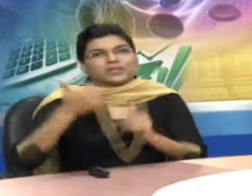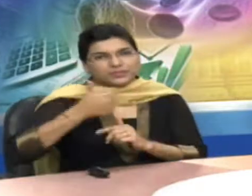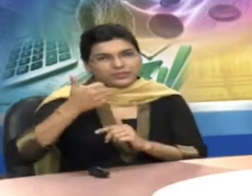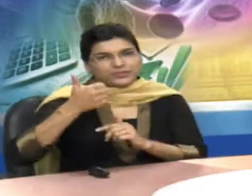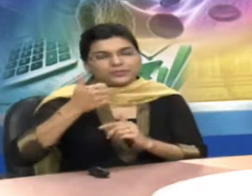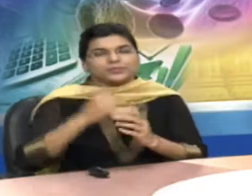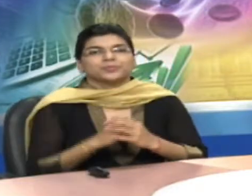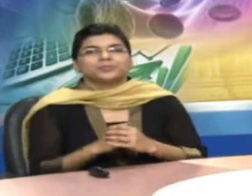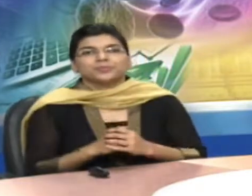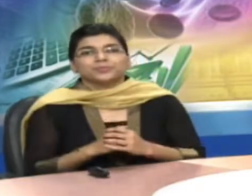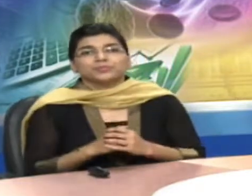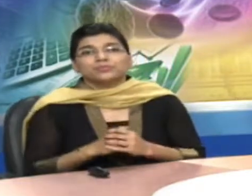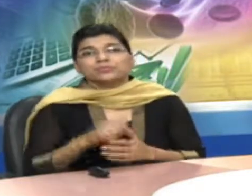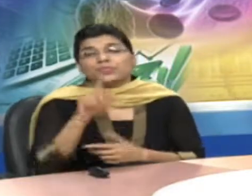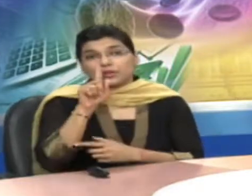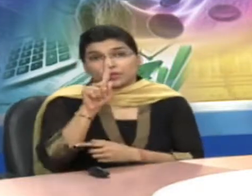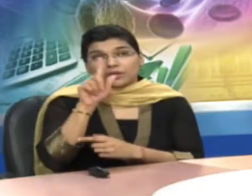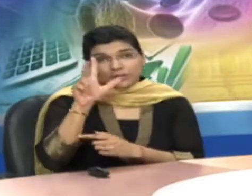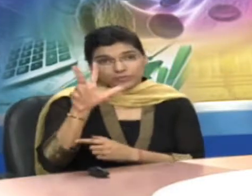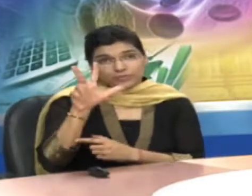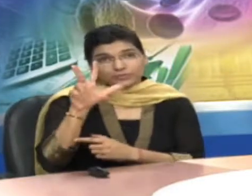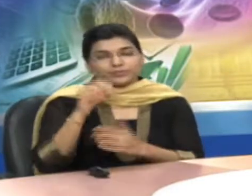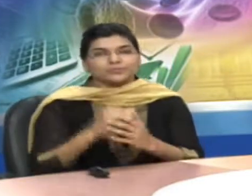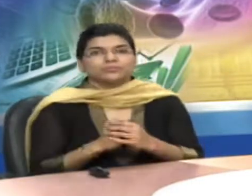Earlier we did clerk, this is the sign of manager.